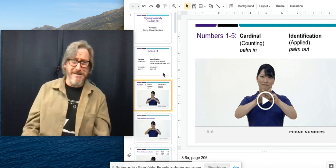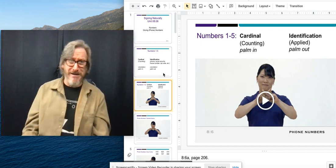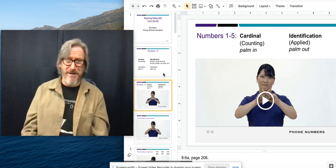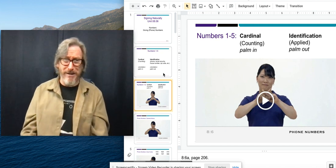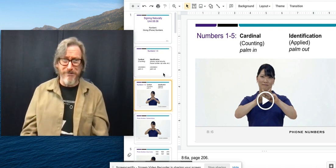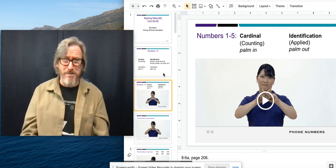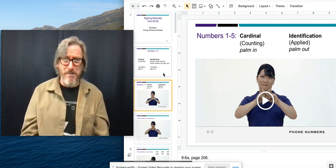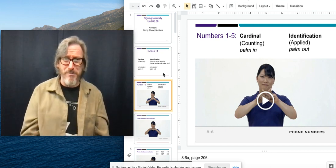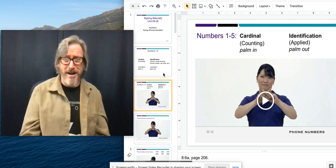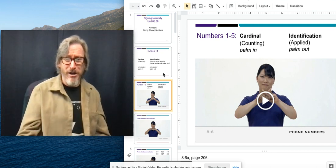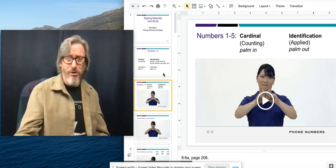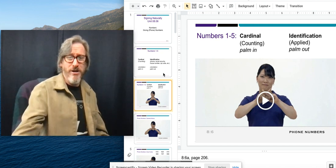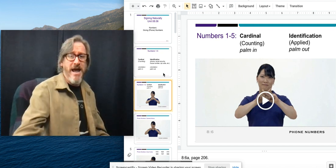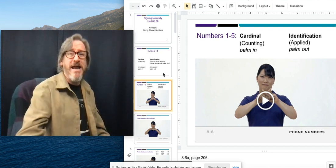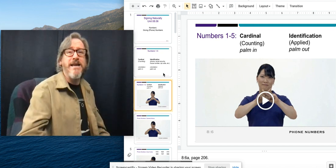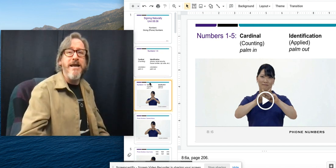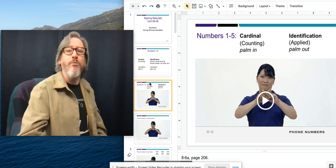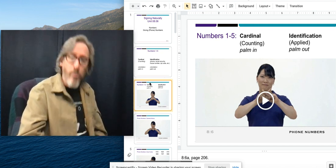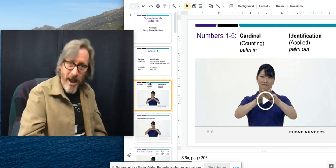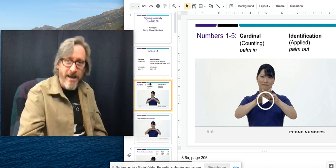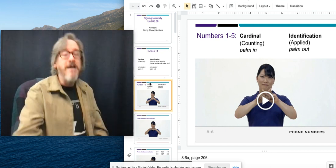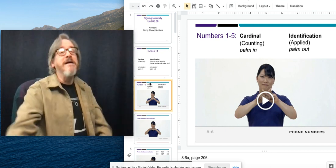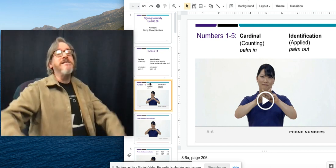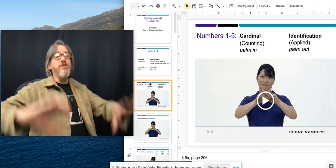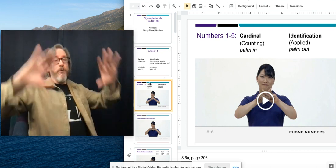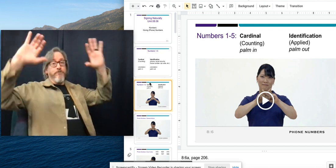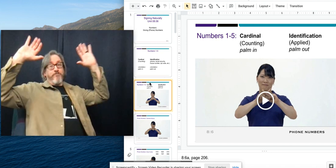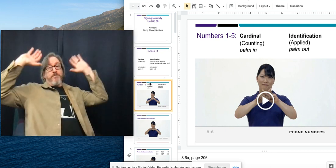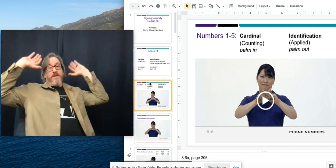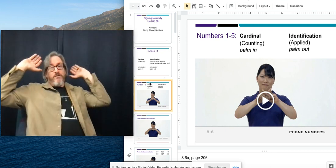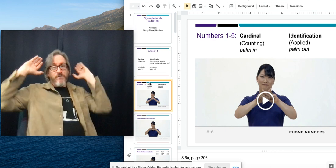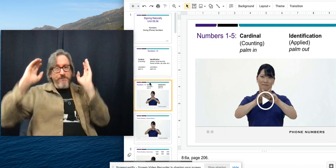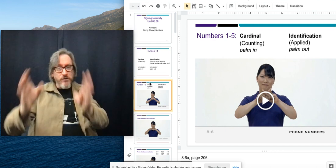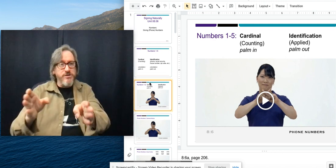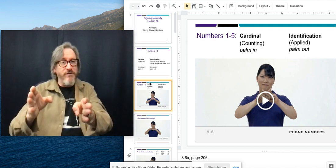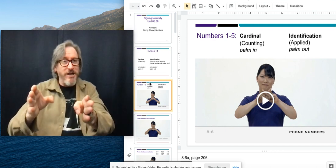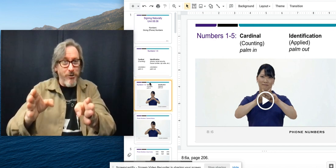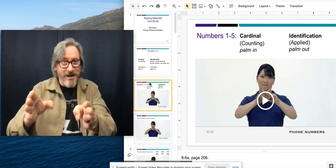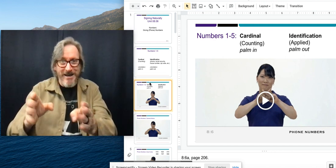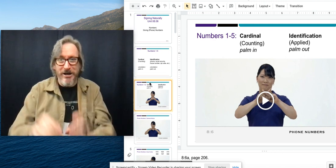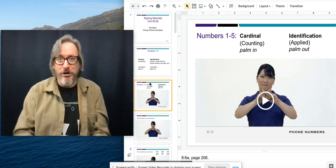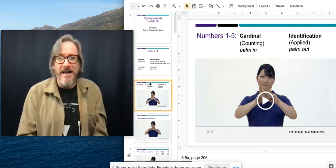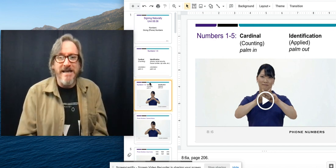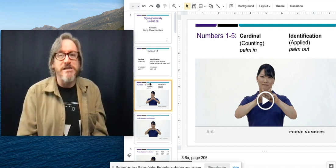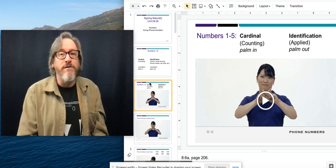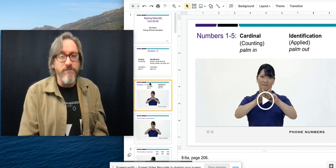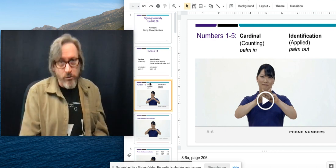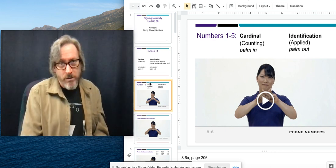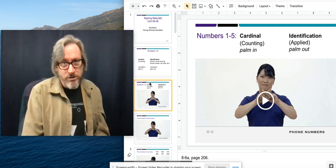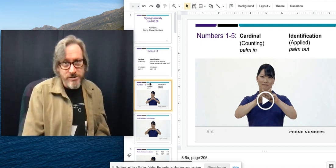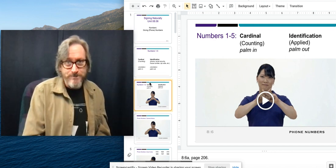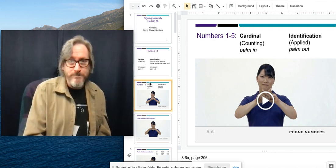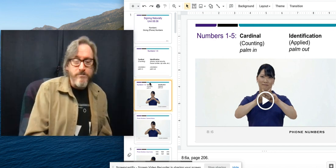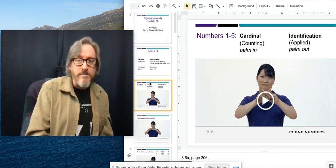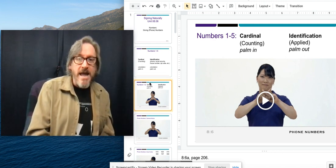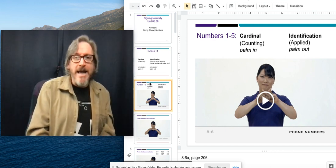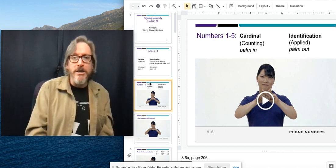that kind of stuff. I barely remember my own. Anyway, so the first video in here is phone